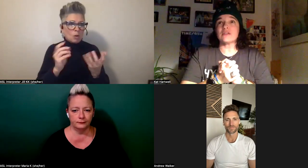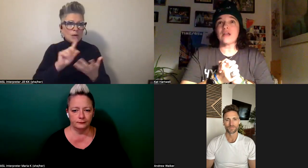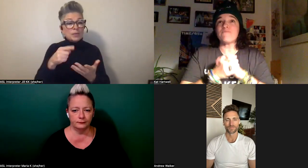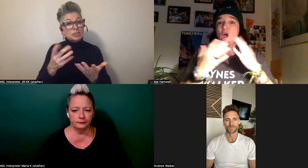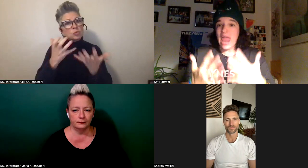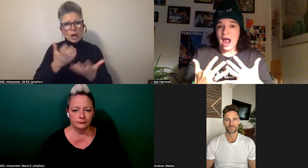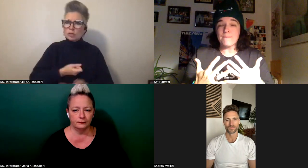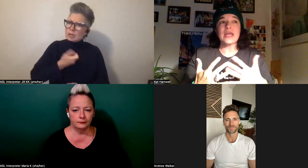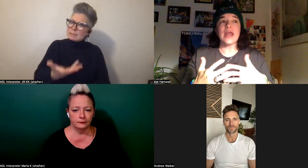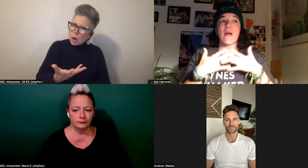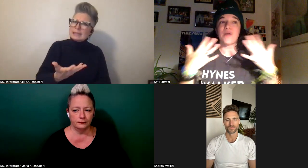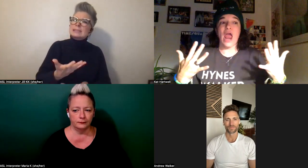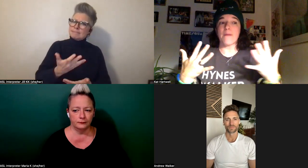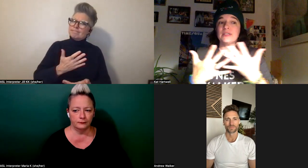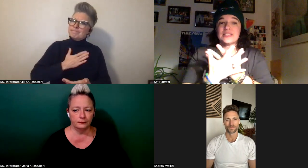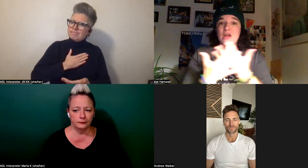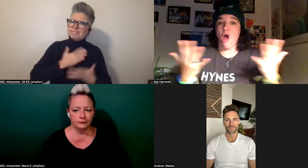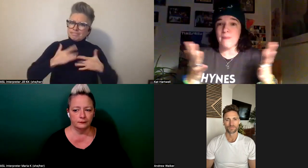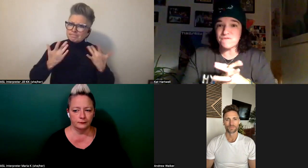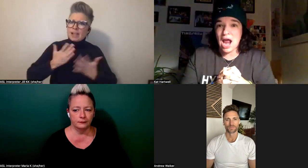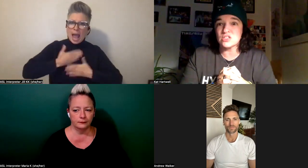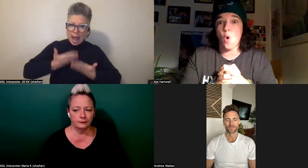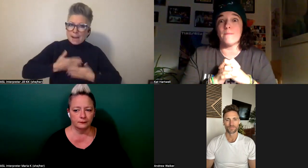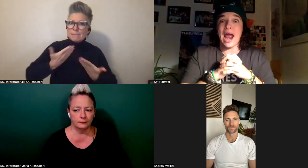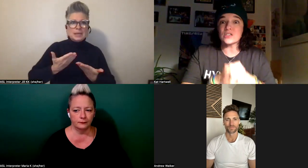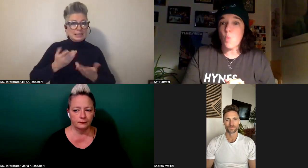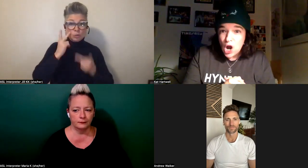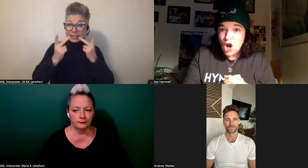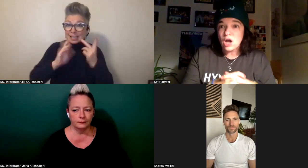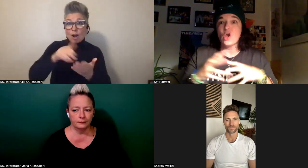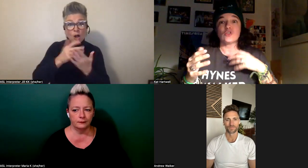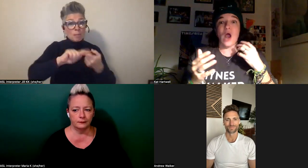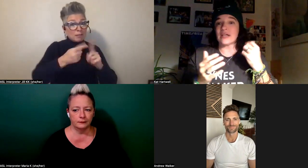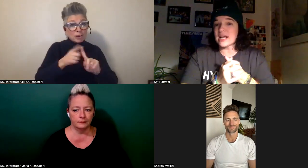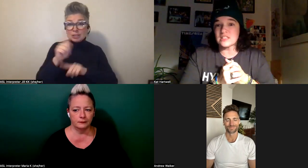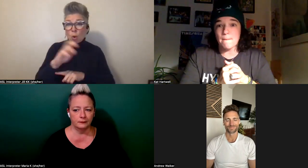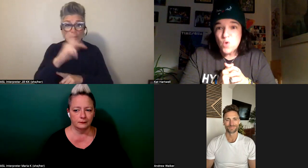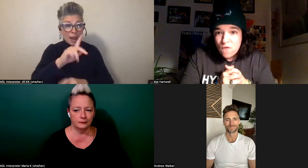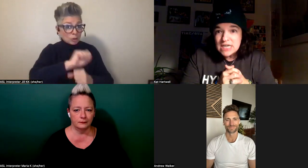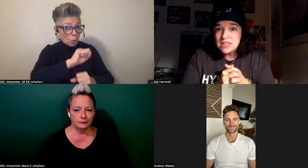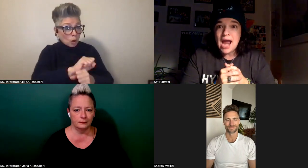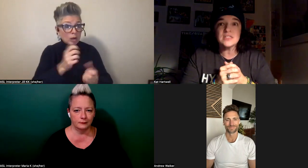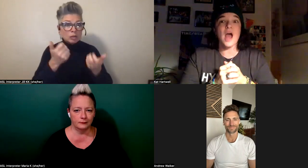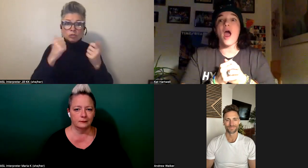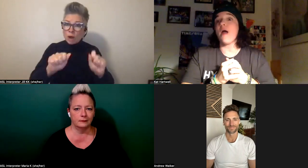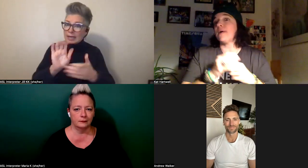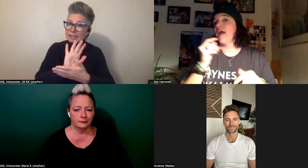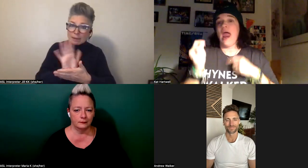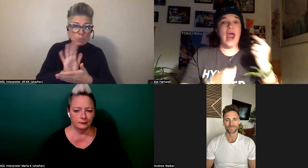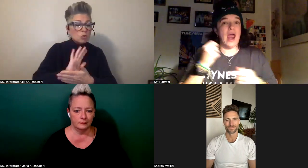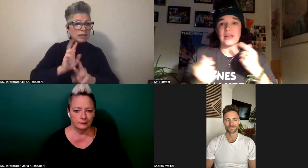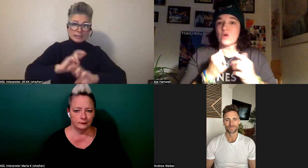express I'm very happy. I'm very happy to see all of my friends going back to work, trying to get the movies lined